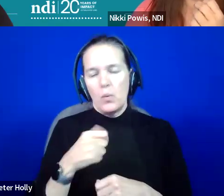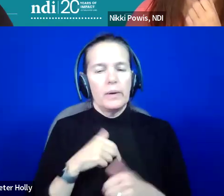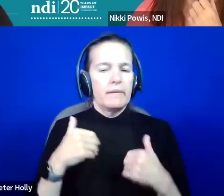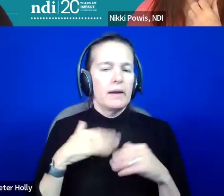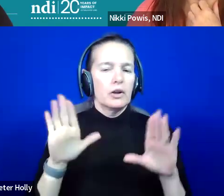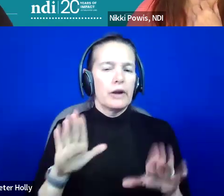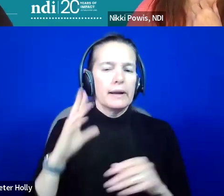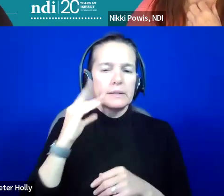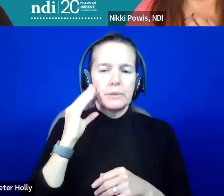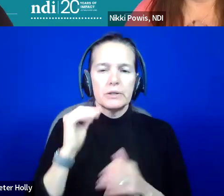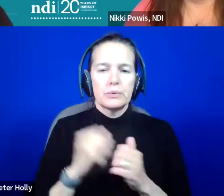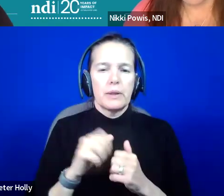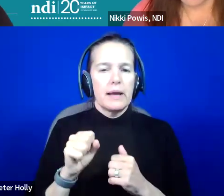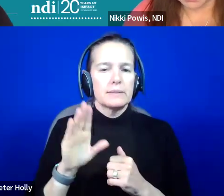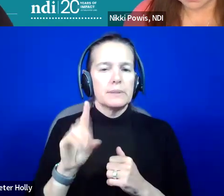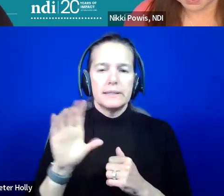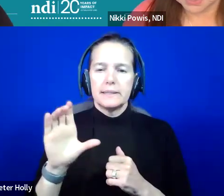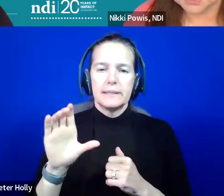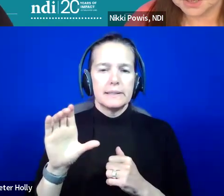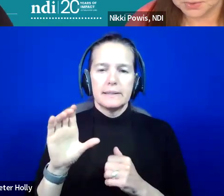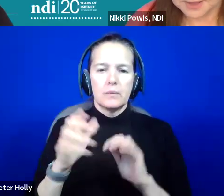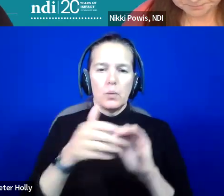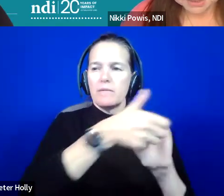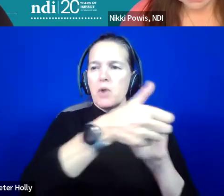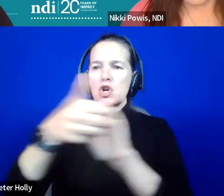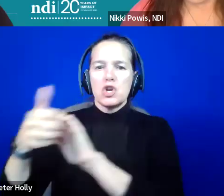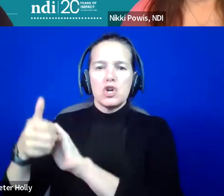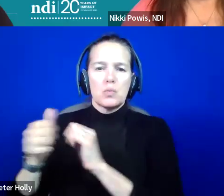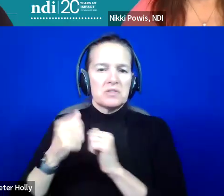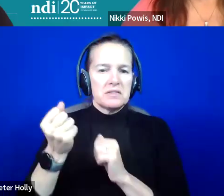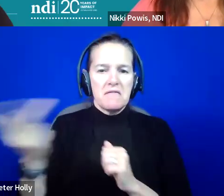great experiences with SBDCs that we've partnered with as well. So